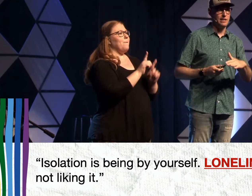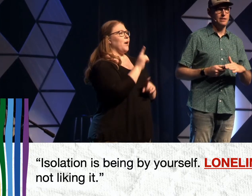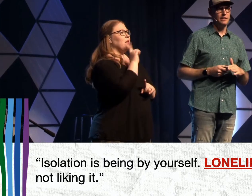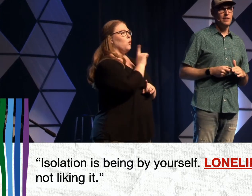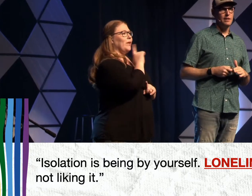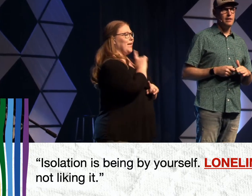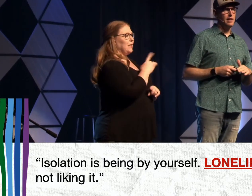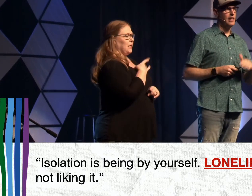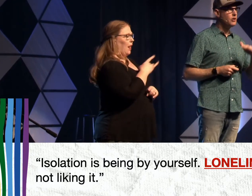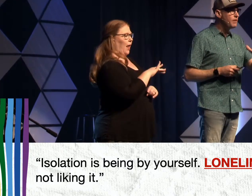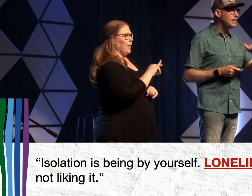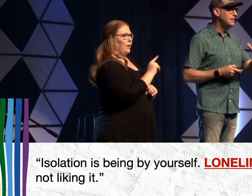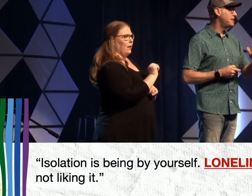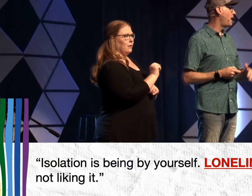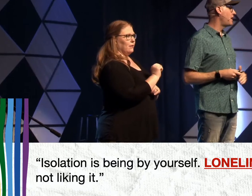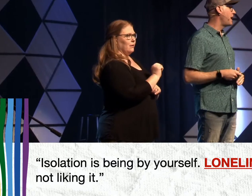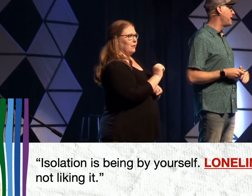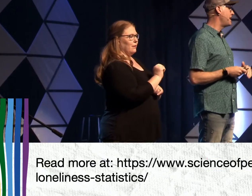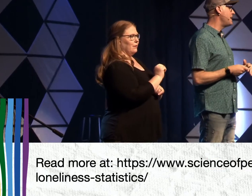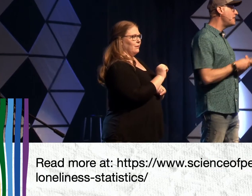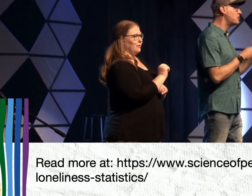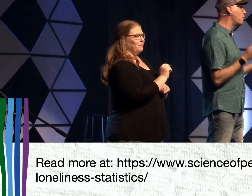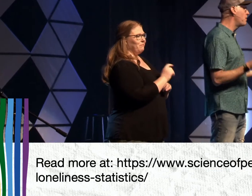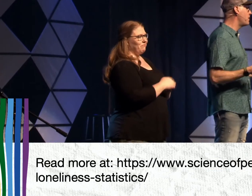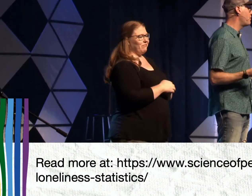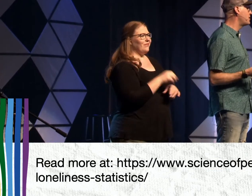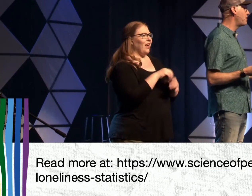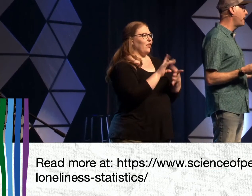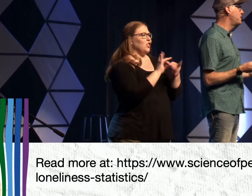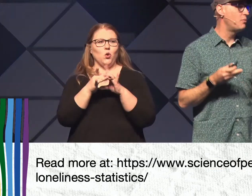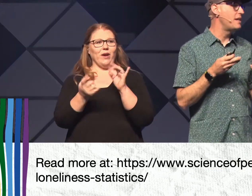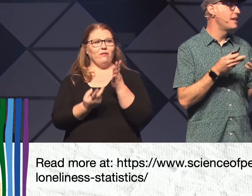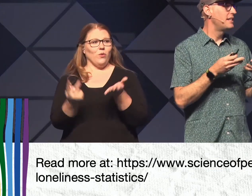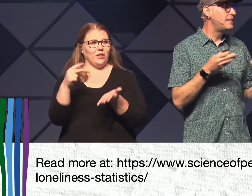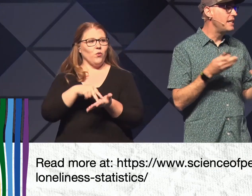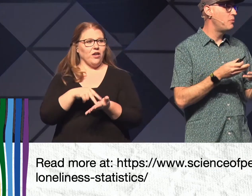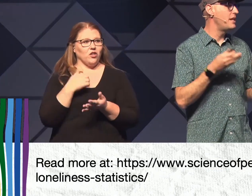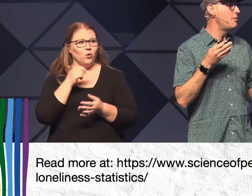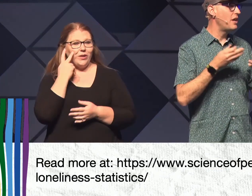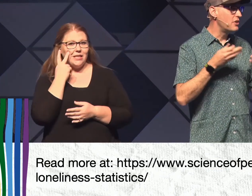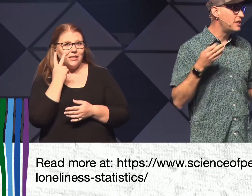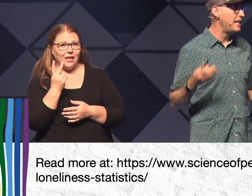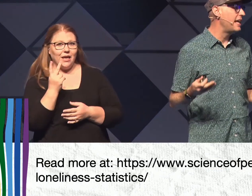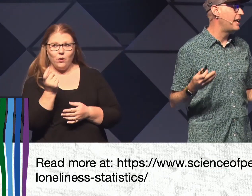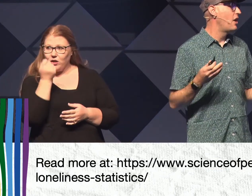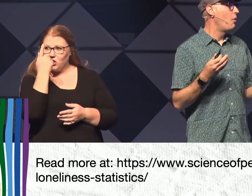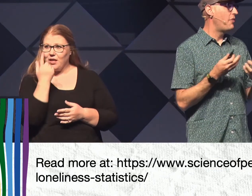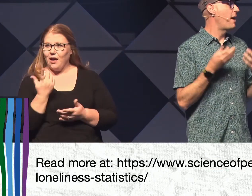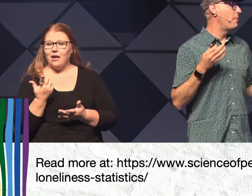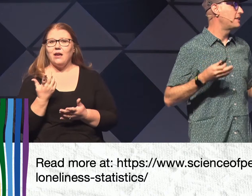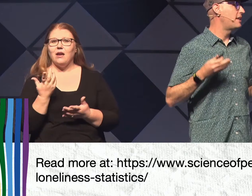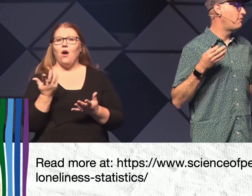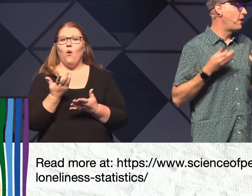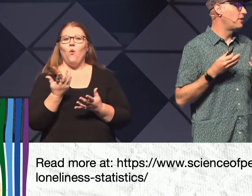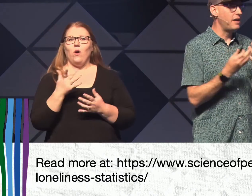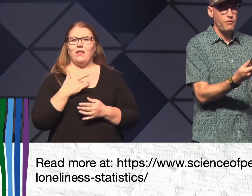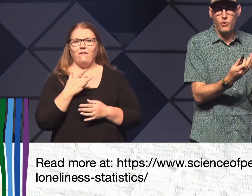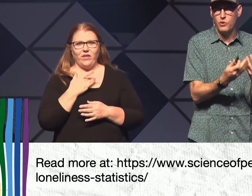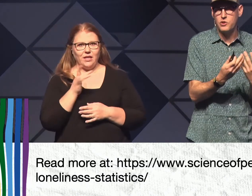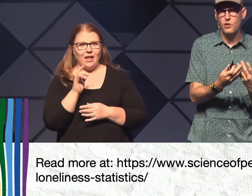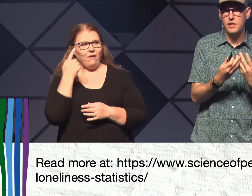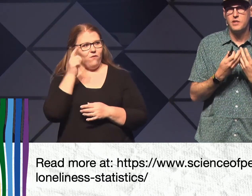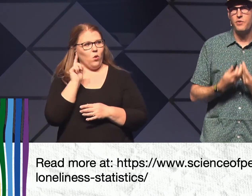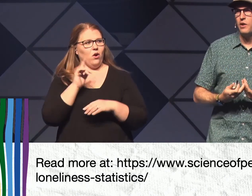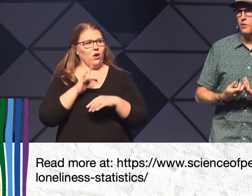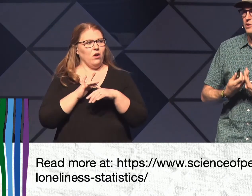liking it. Like loneliness is not liking it. And in the story of the resurrection, we see and we understand what that must have felt like for